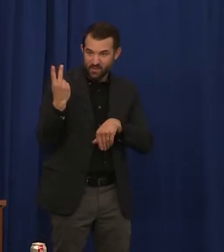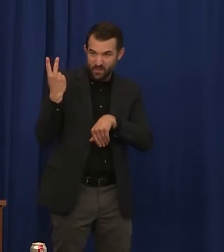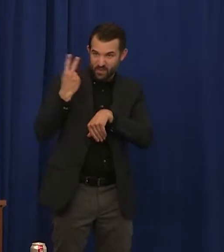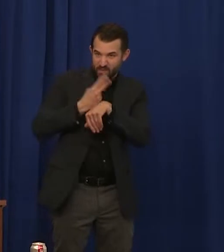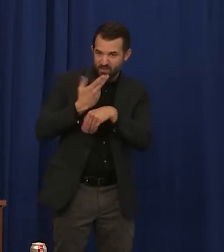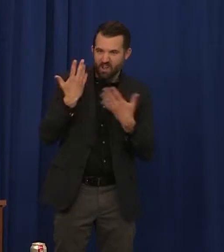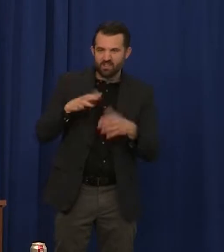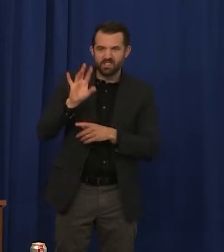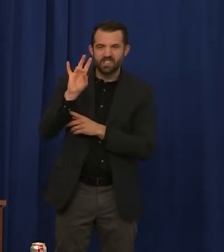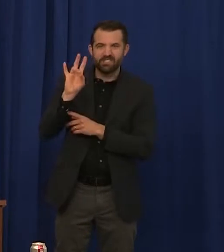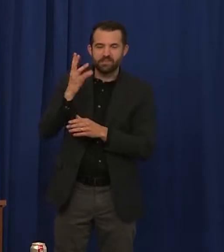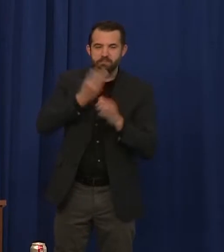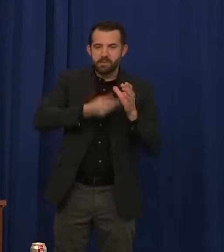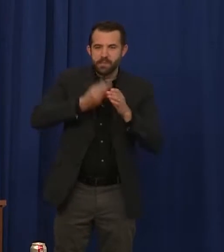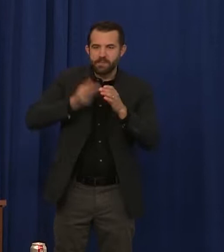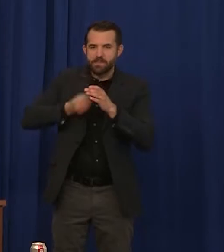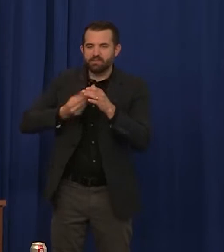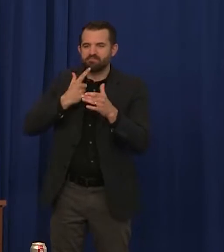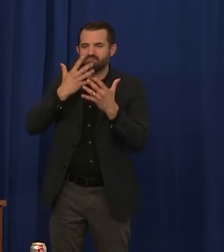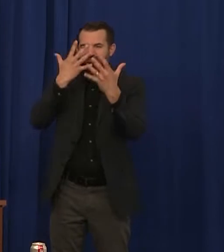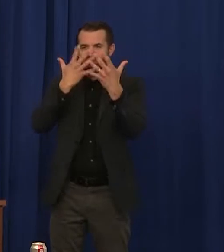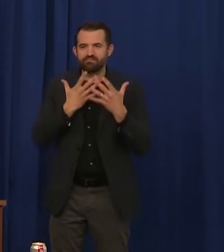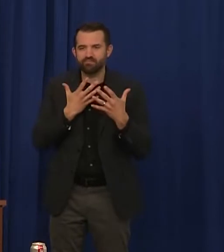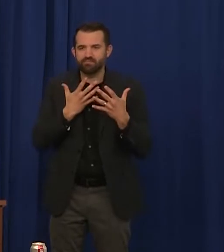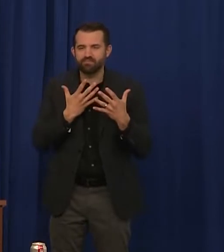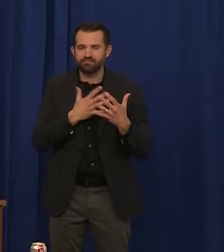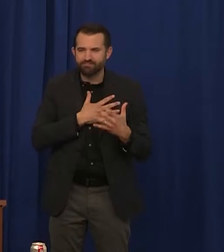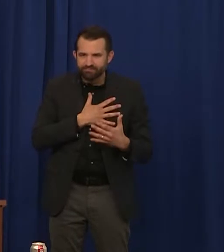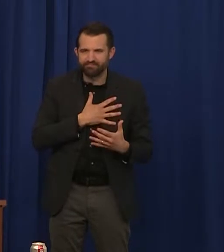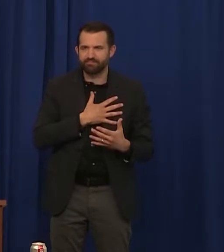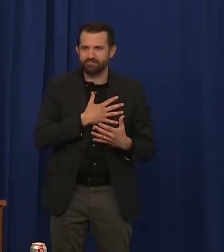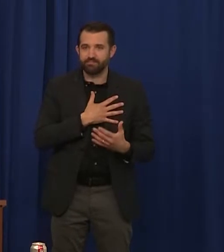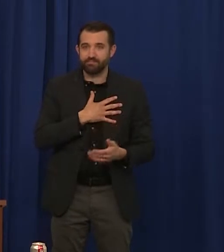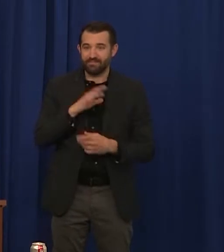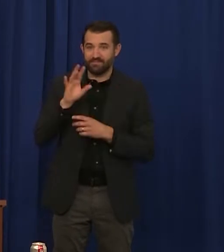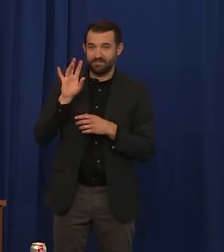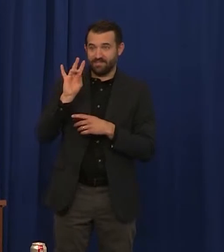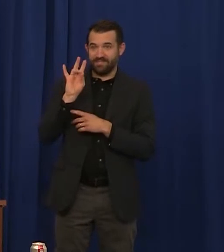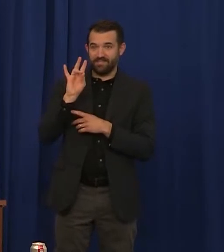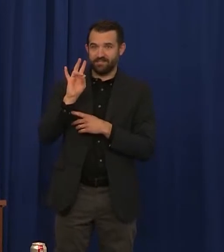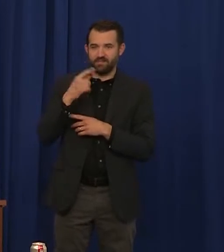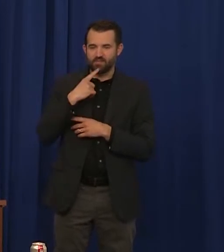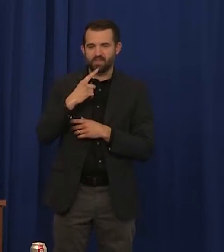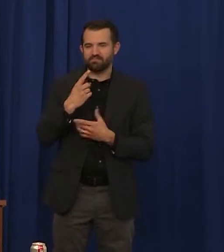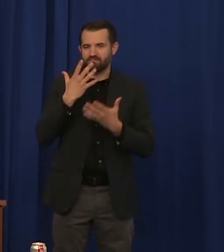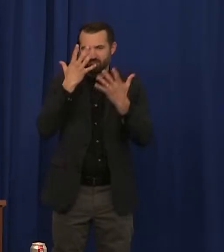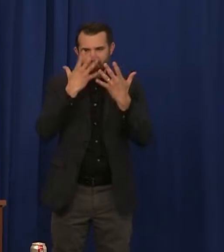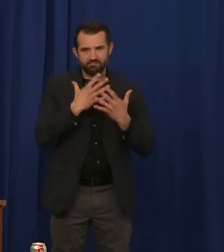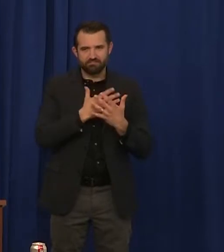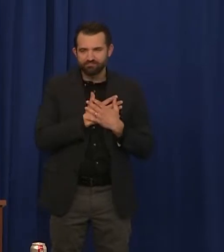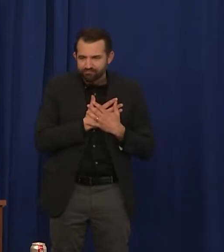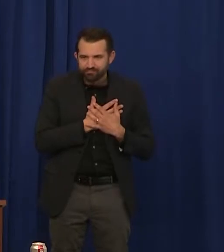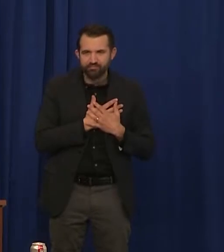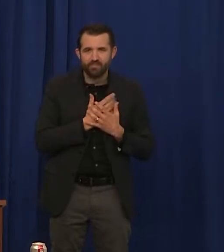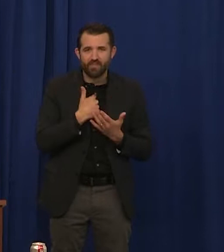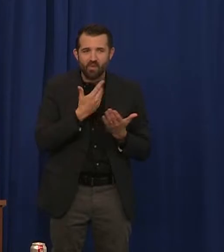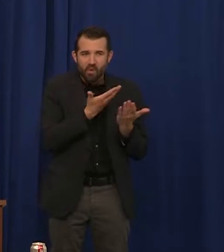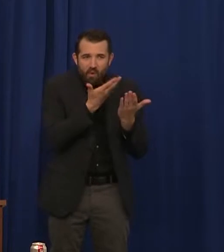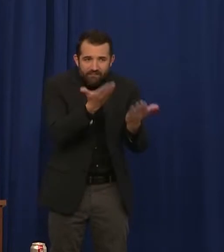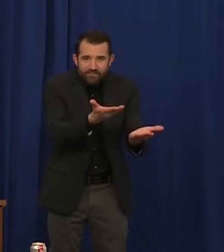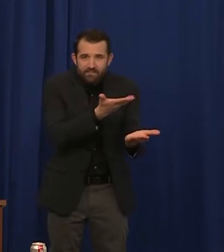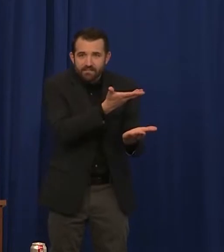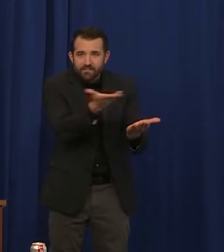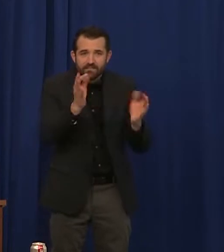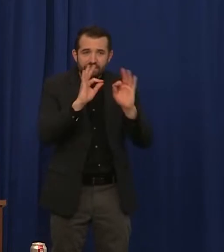And we mourn the passing of these residents and continue to offer our condolences to the families and